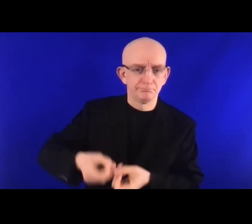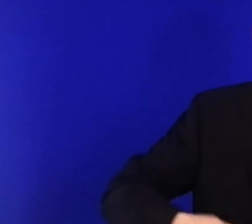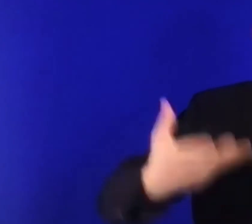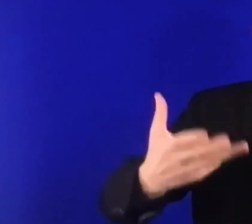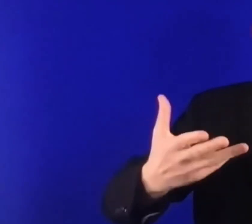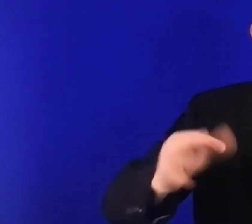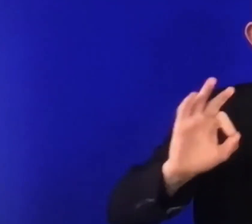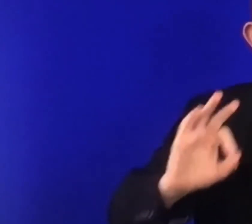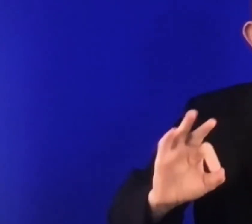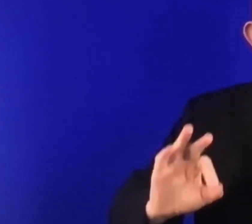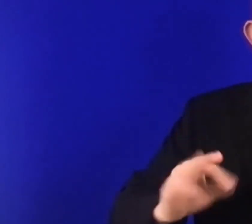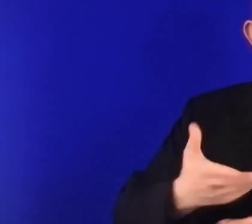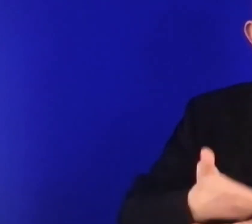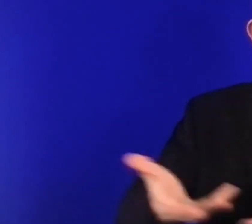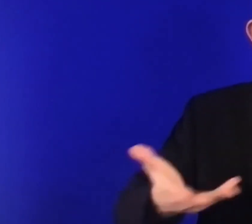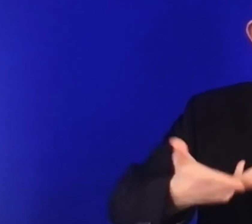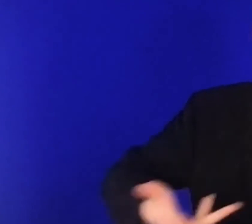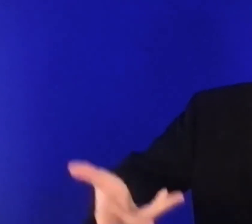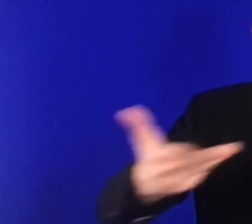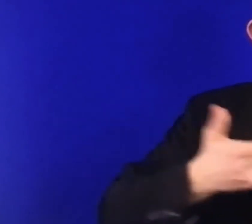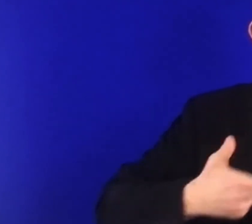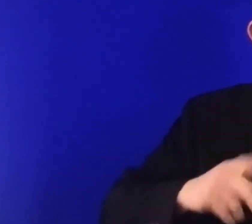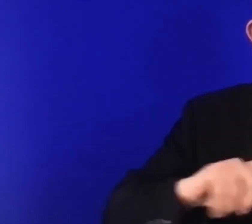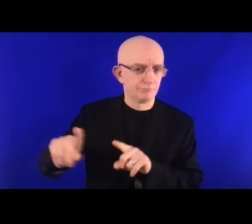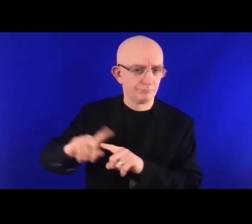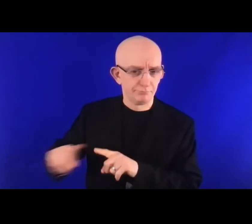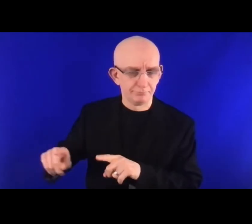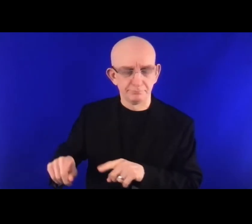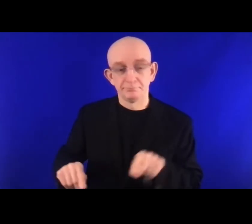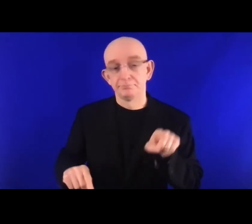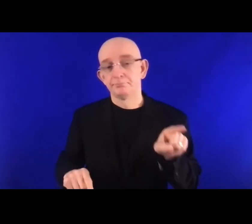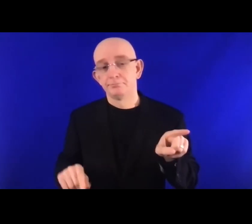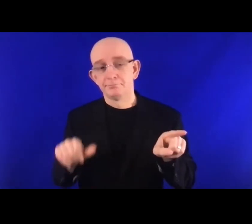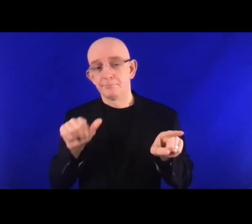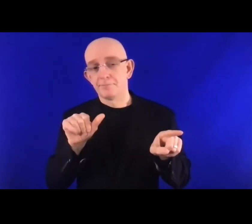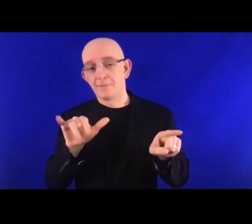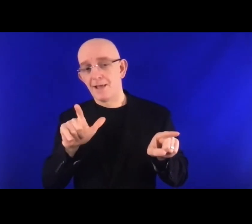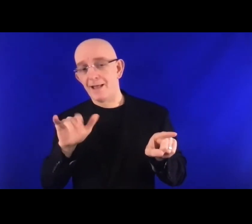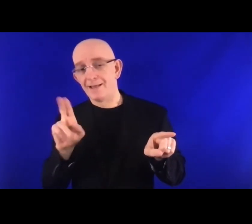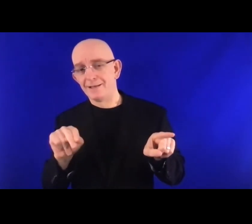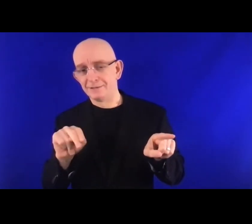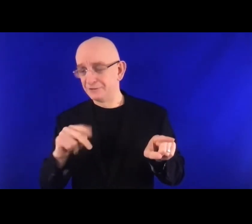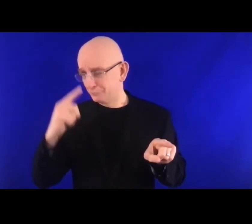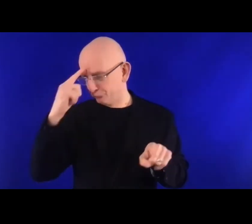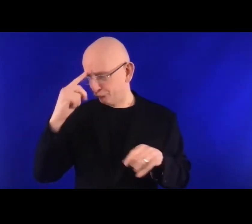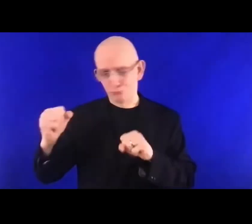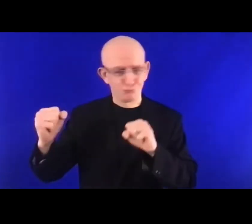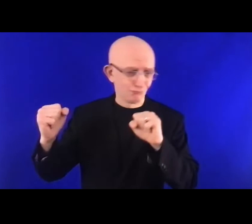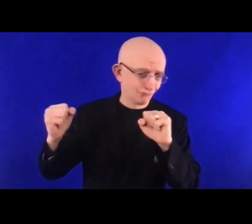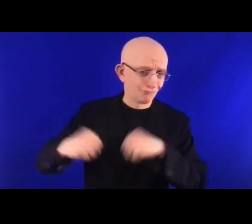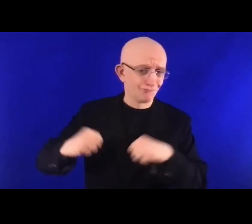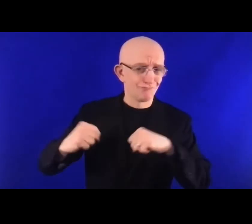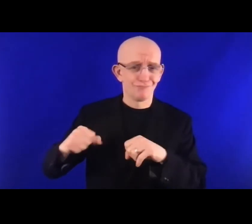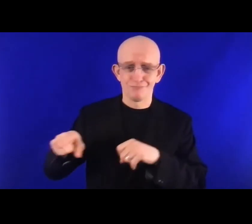I totally agree with you. I totally agree with what you just said. People